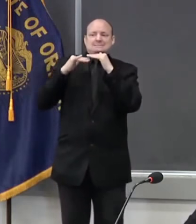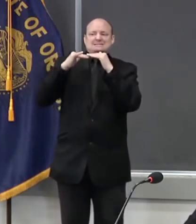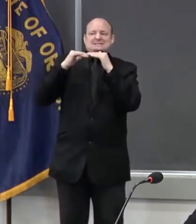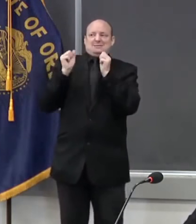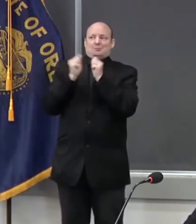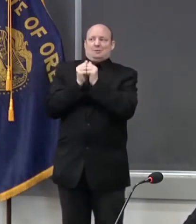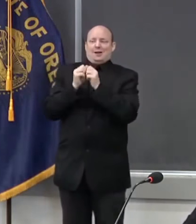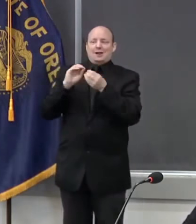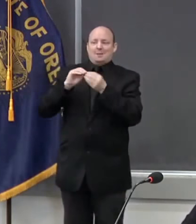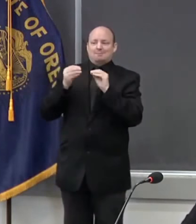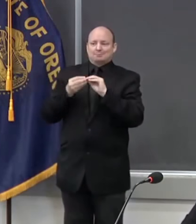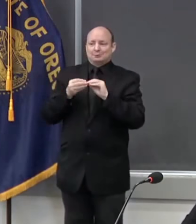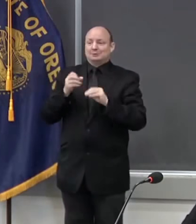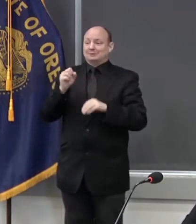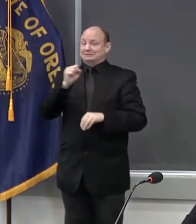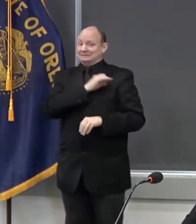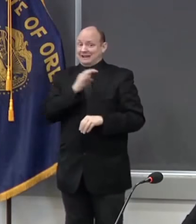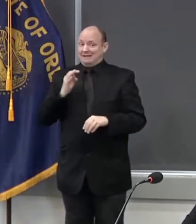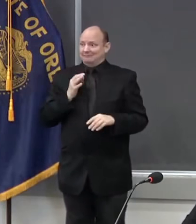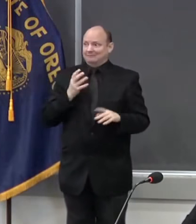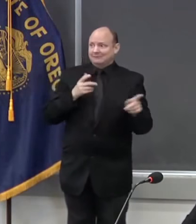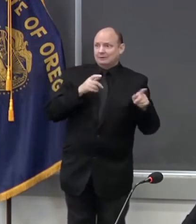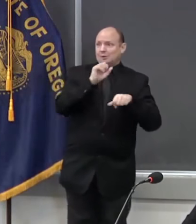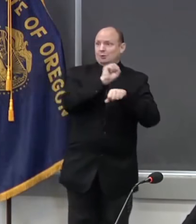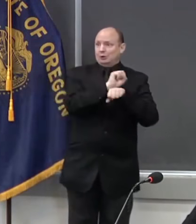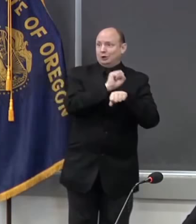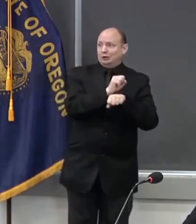staffing shortages, have